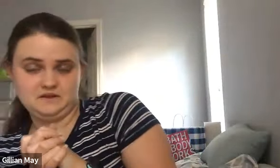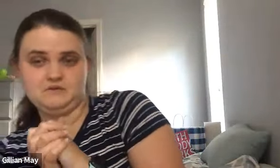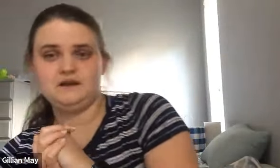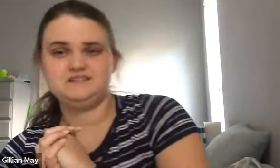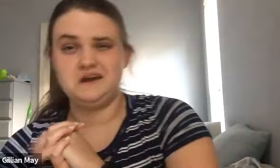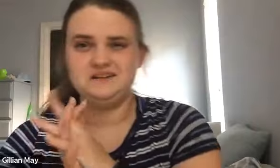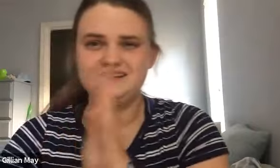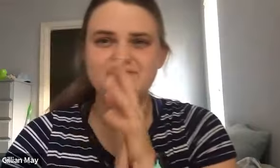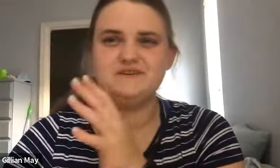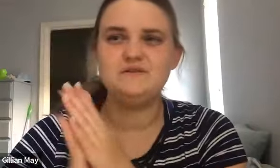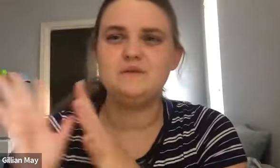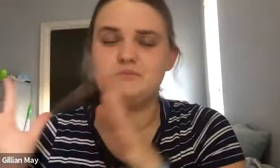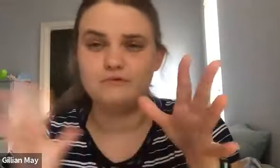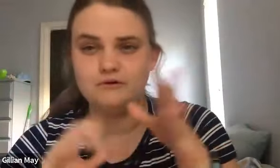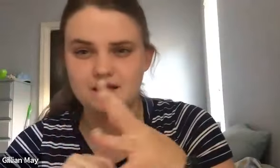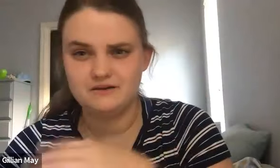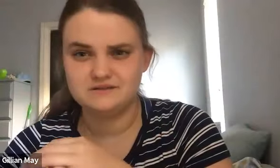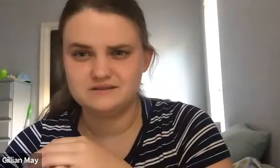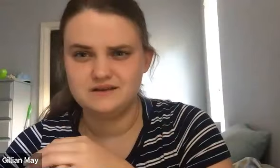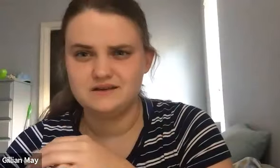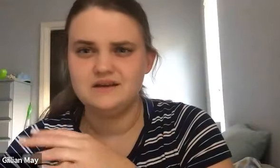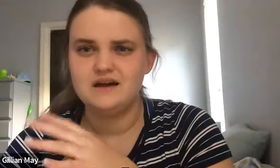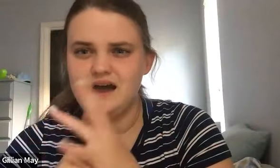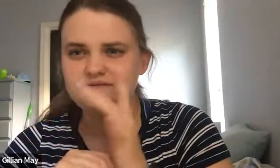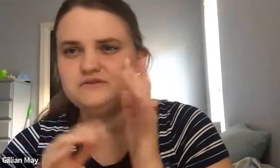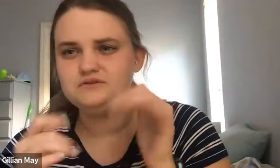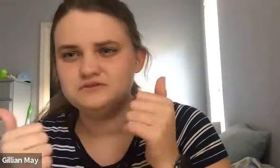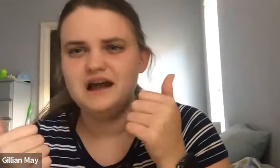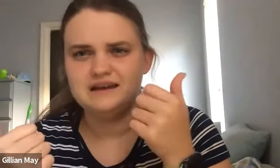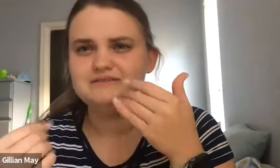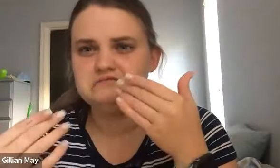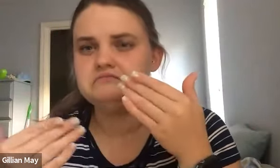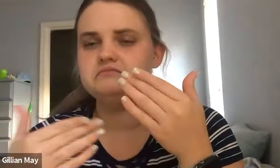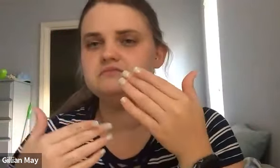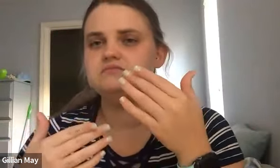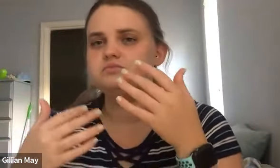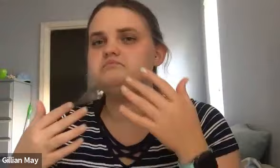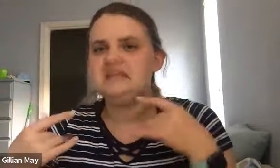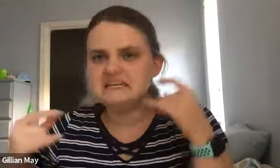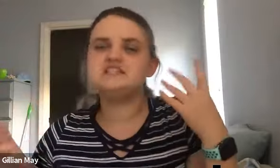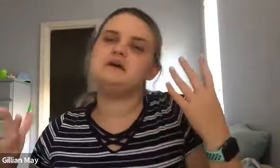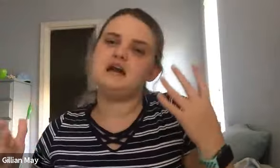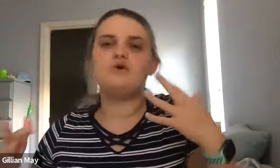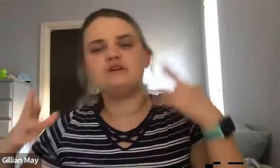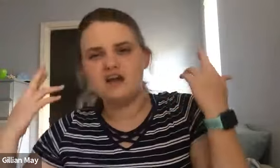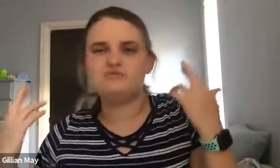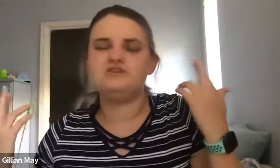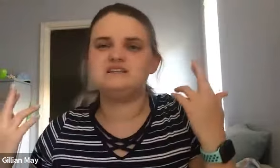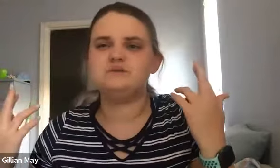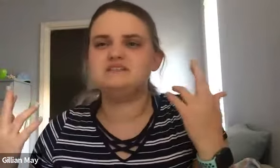All right, so how do you guys feel on the pronouns? I feel those are kind of easy to pick up on, kind of realize, because